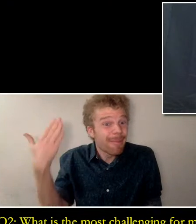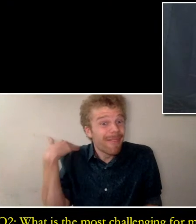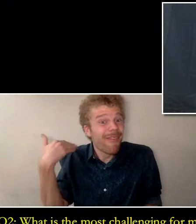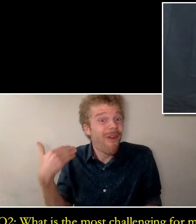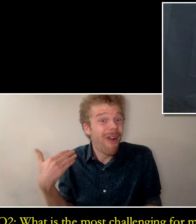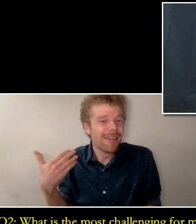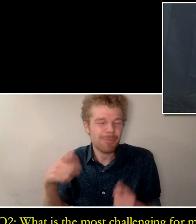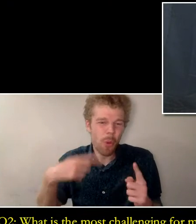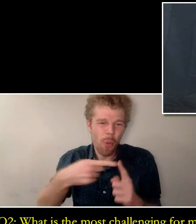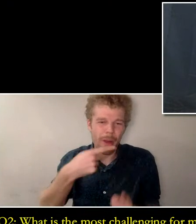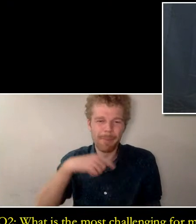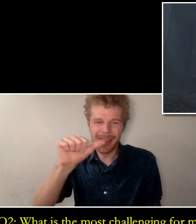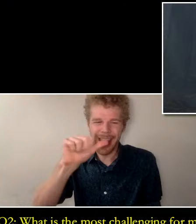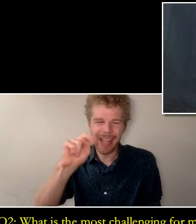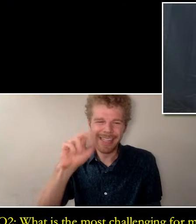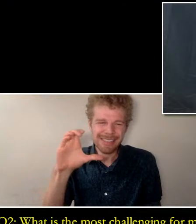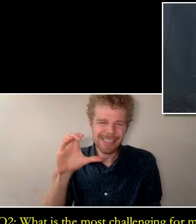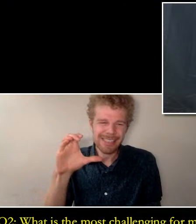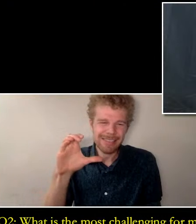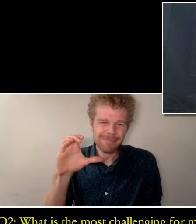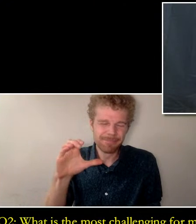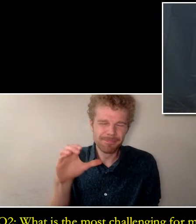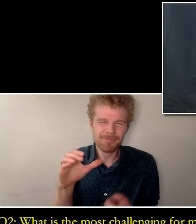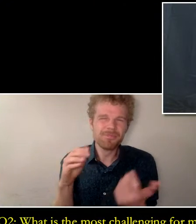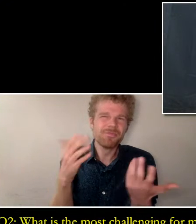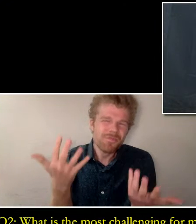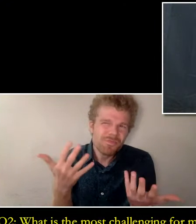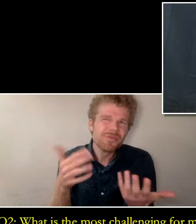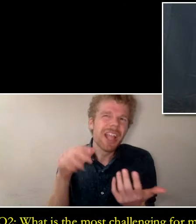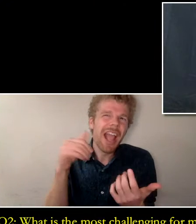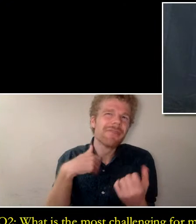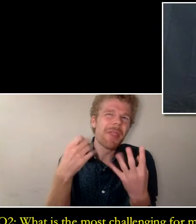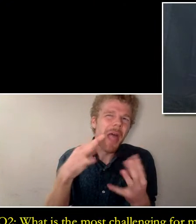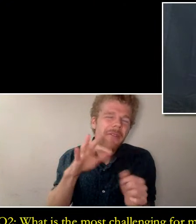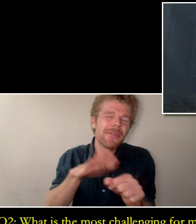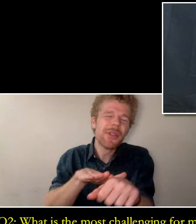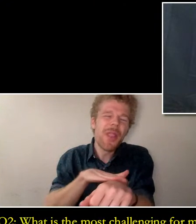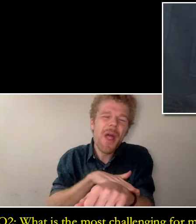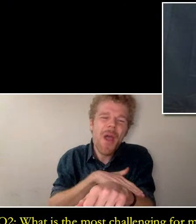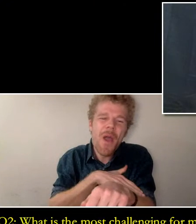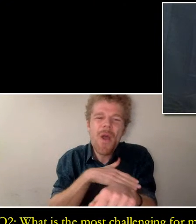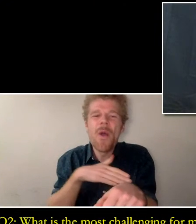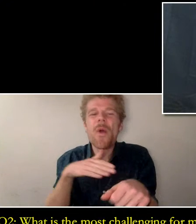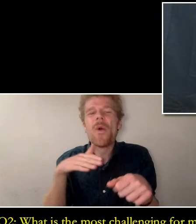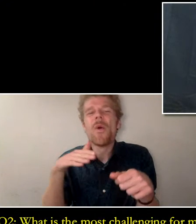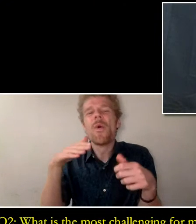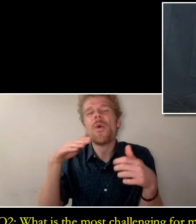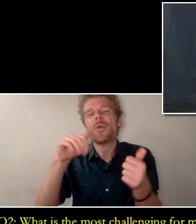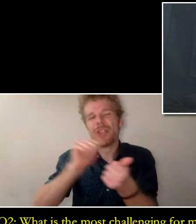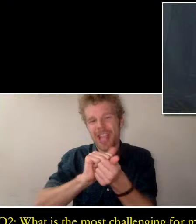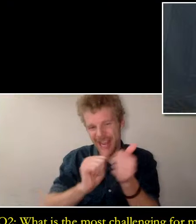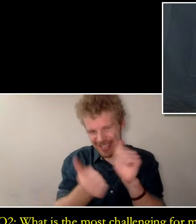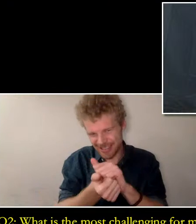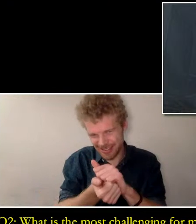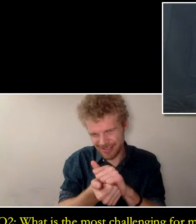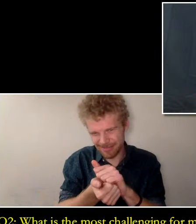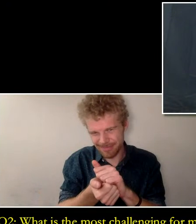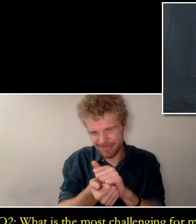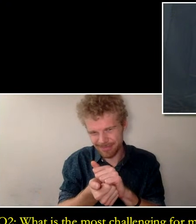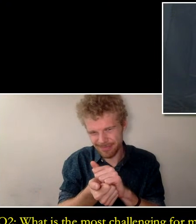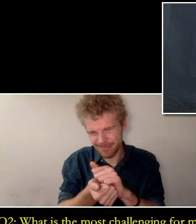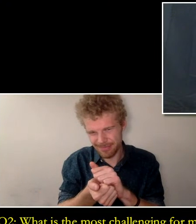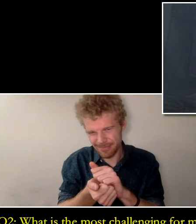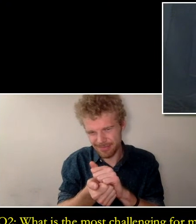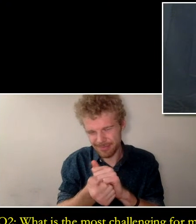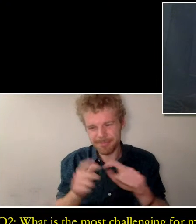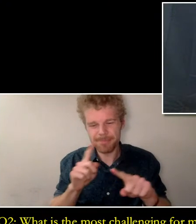And I understand a lot of the meetings are long. They can sometimes be a little bit dry. I had that experience as well, but that's